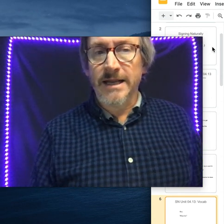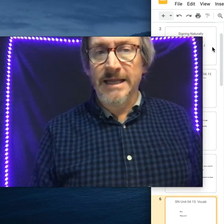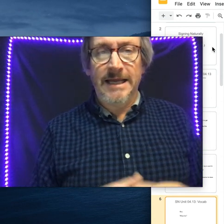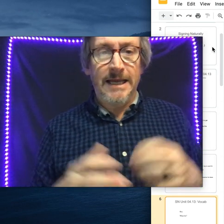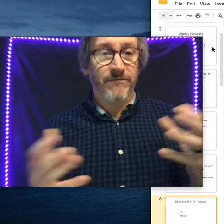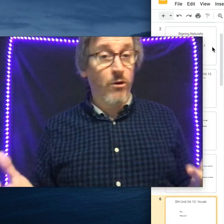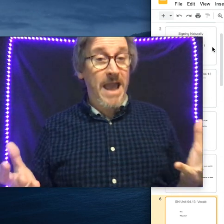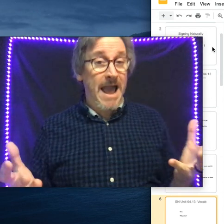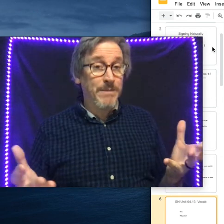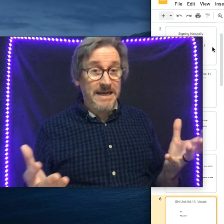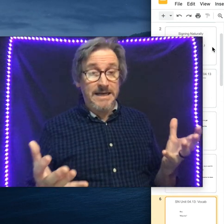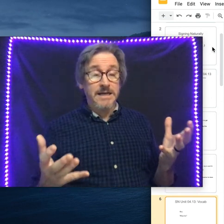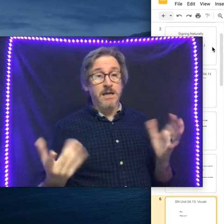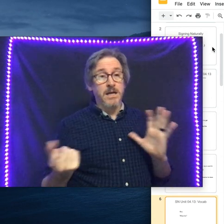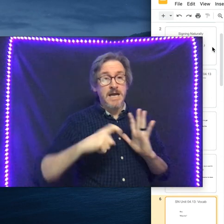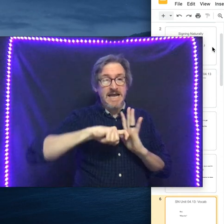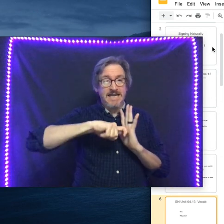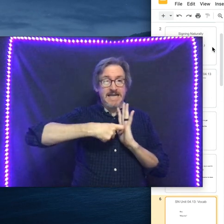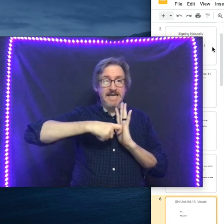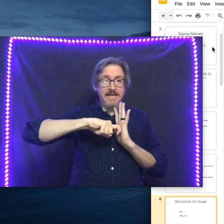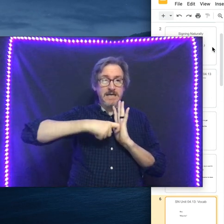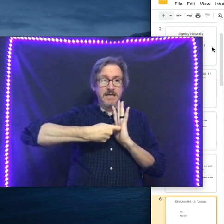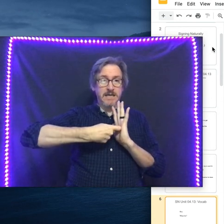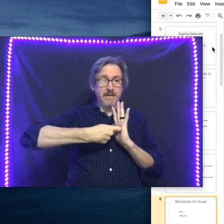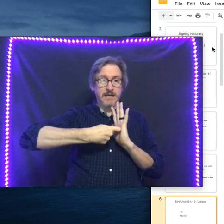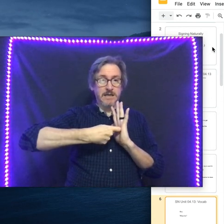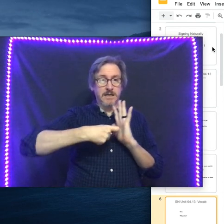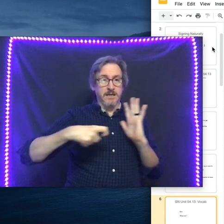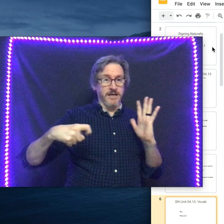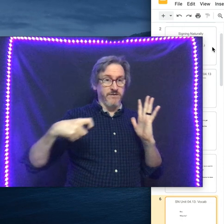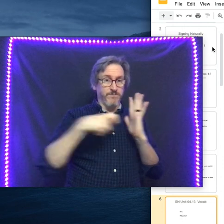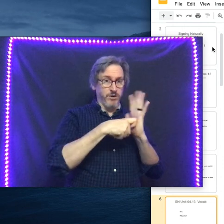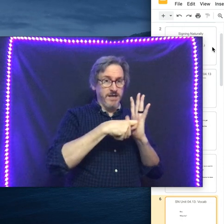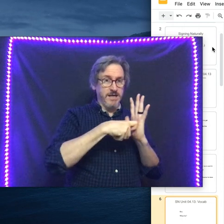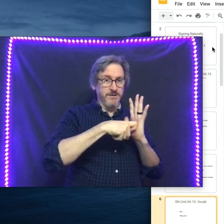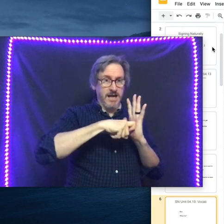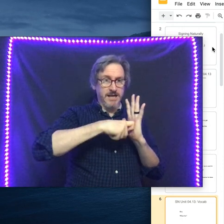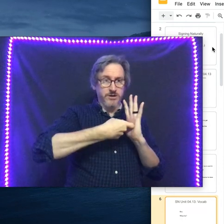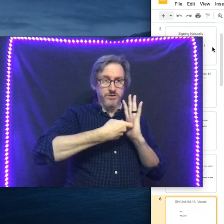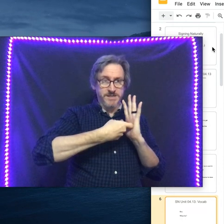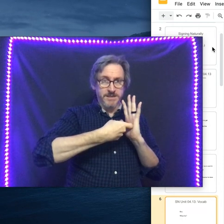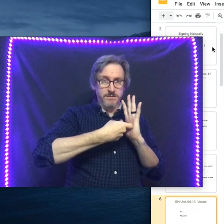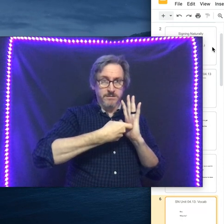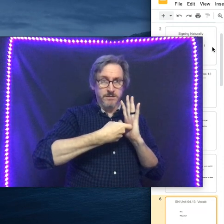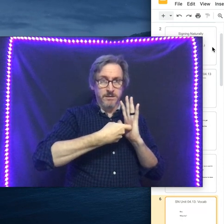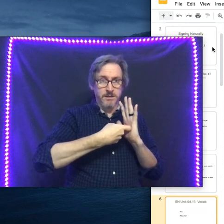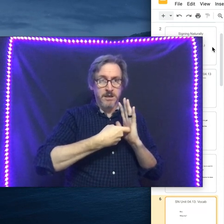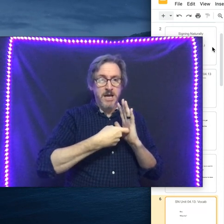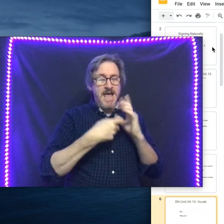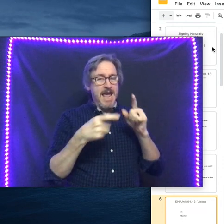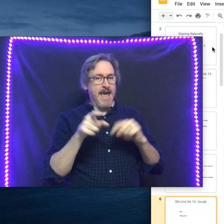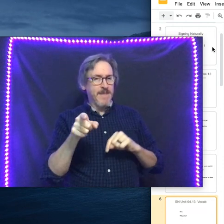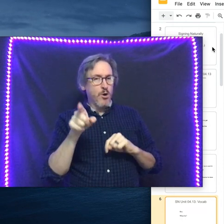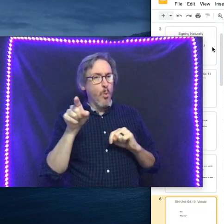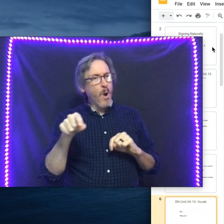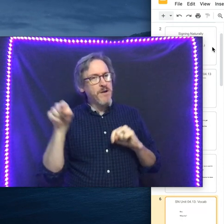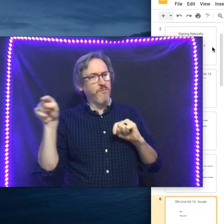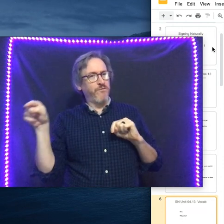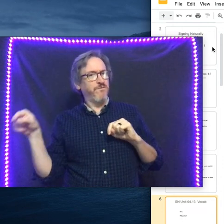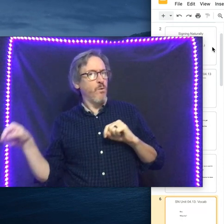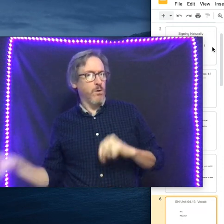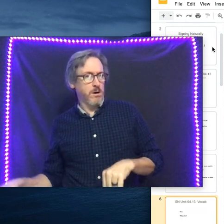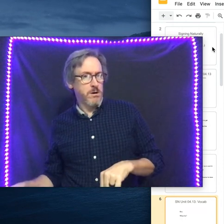And the vocab needed, key, like you've put a key in the lock and you twist it. And then